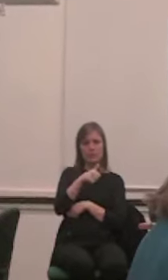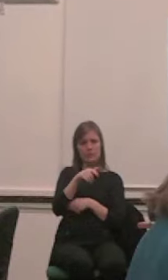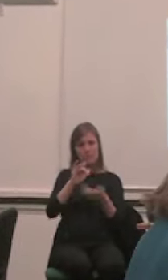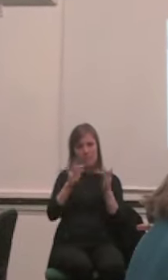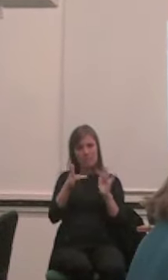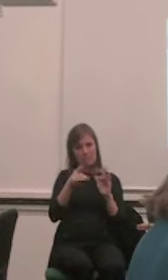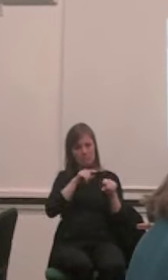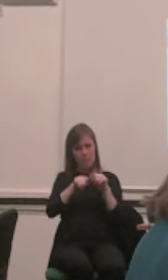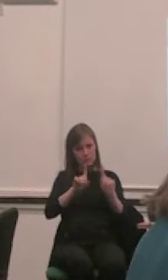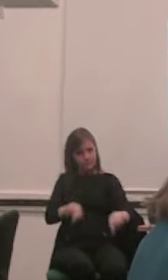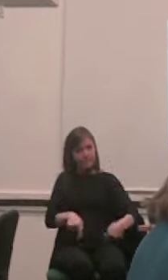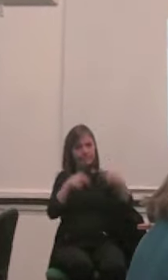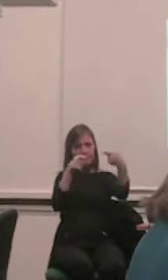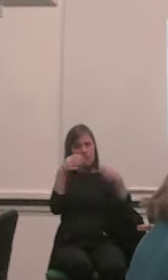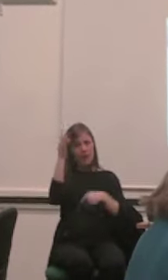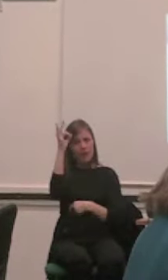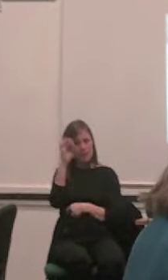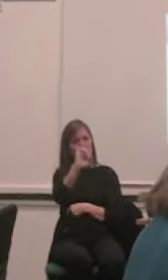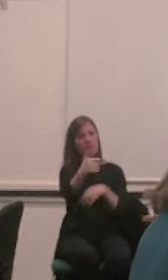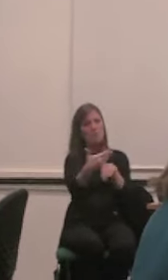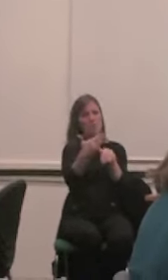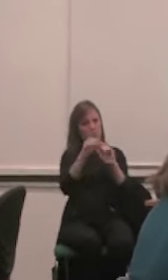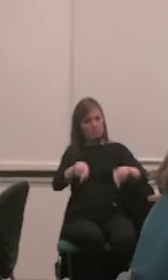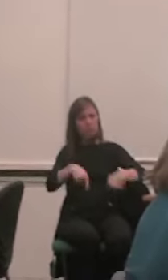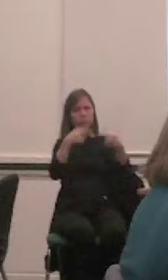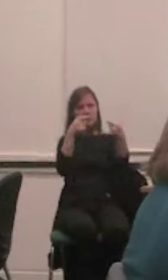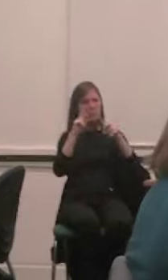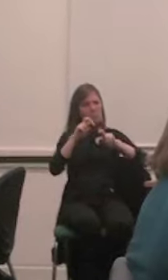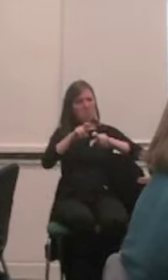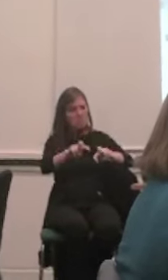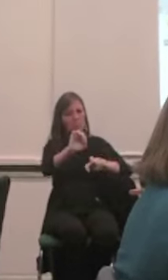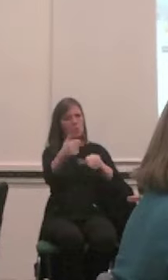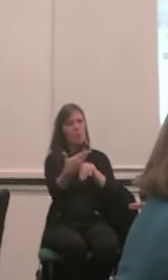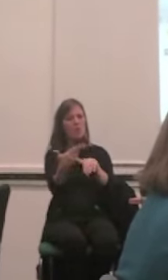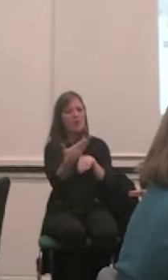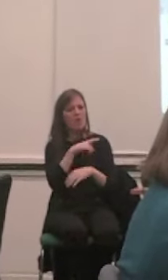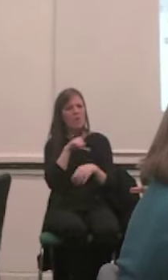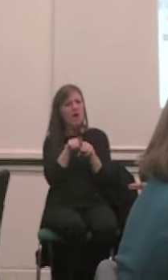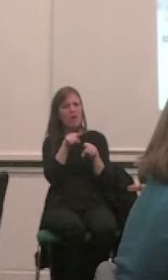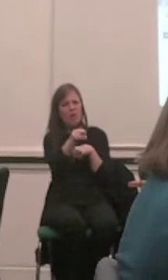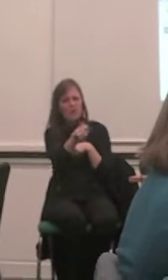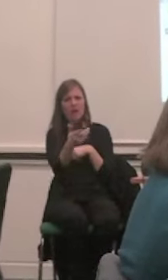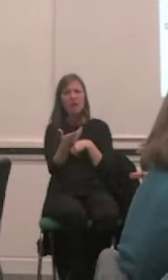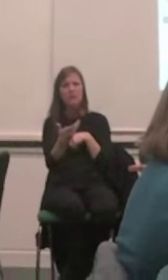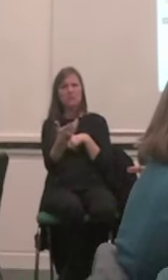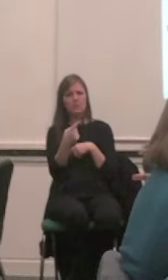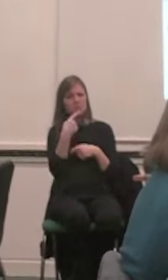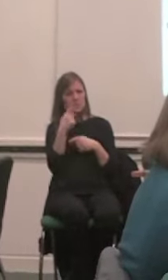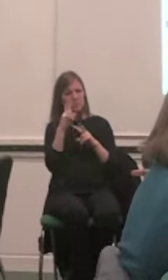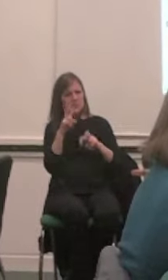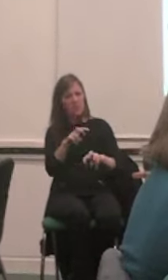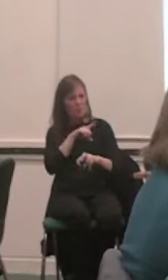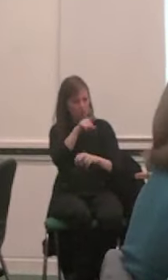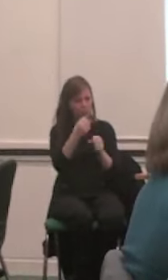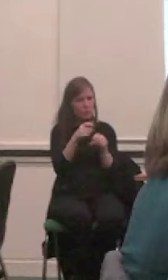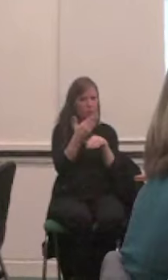account really, just scrutinise what they do and scrutinise kind of how they're doing their job and how they're not